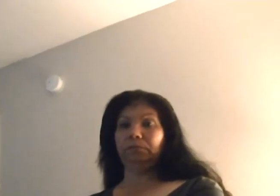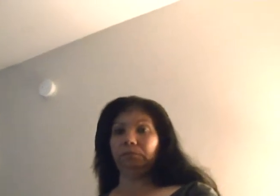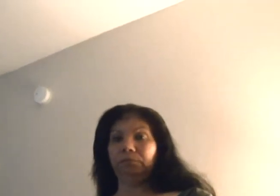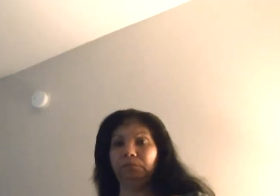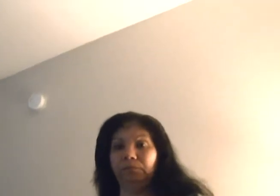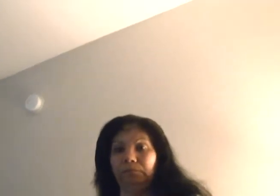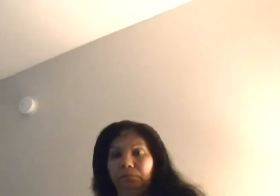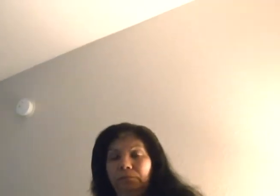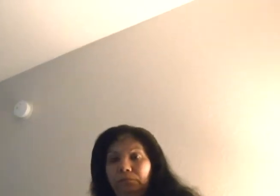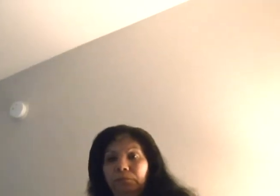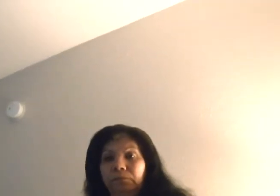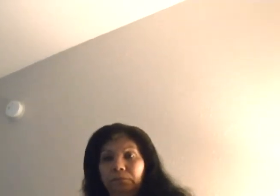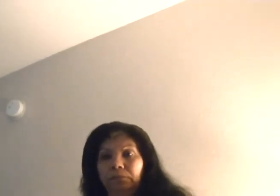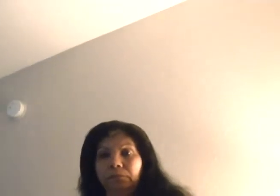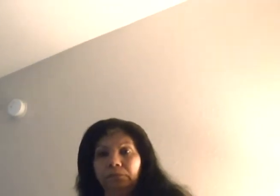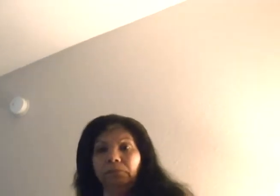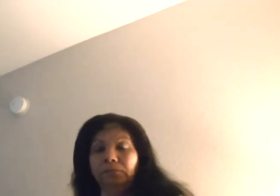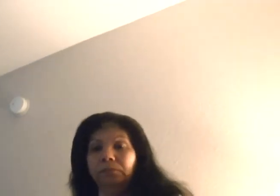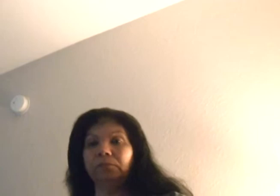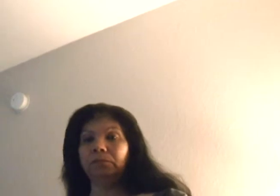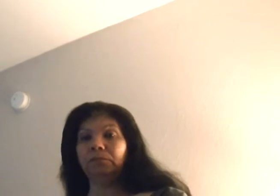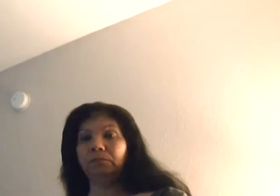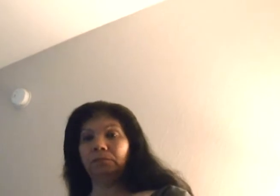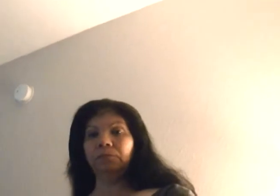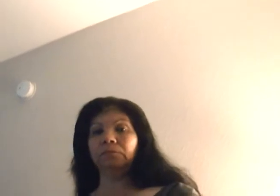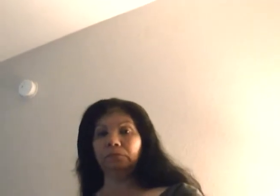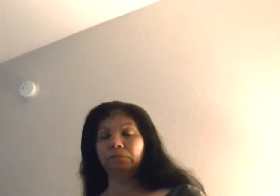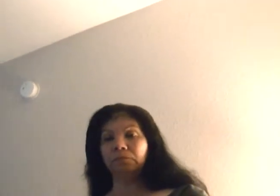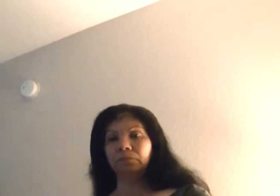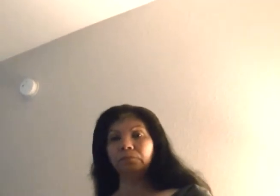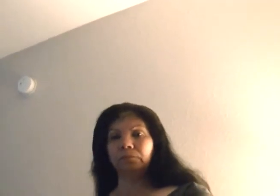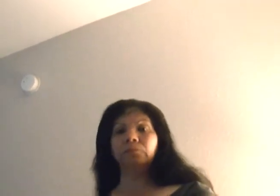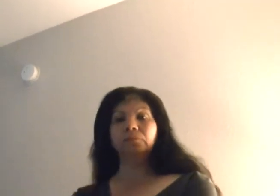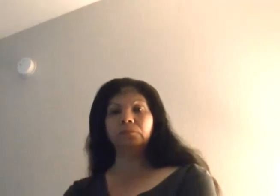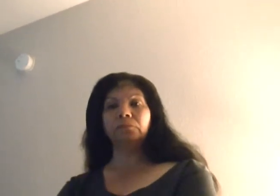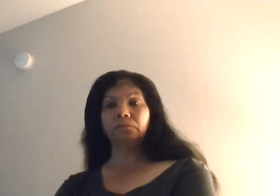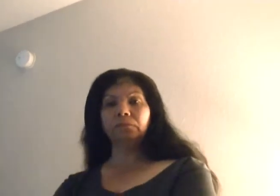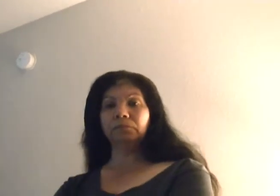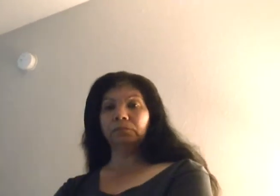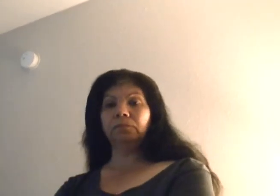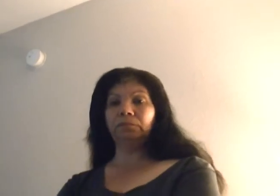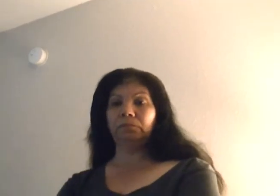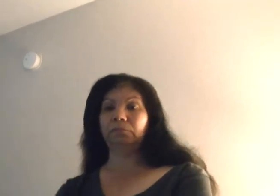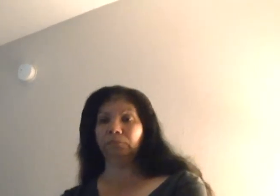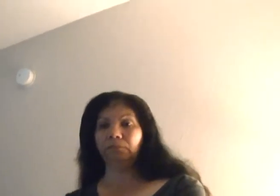the area that the devil's attacking you in is the area that God's getting ready to bless you in. If God is attacking your marriage,